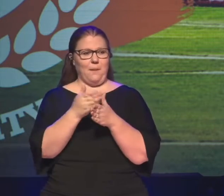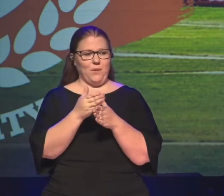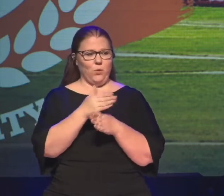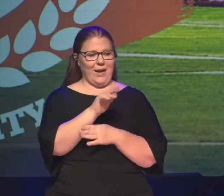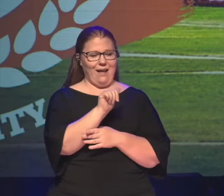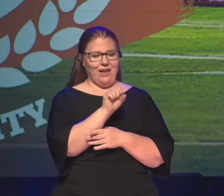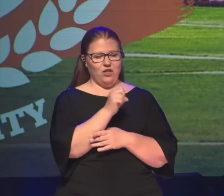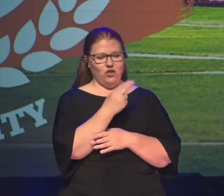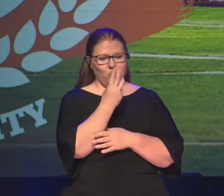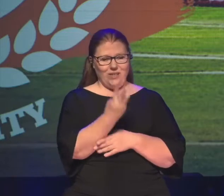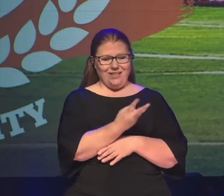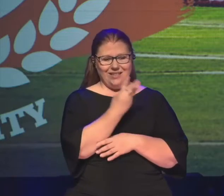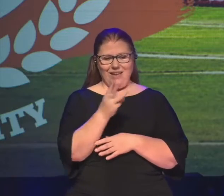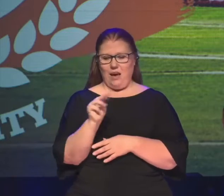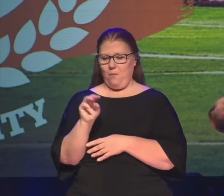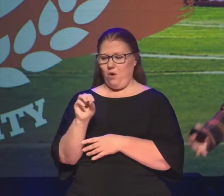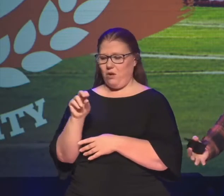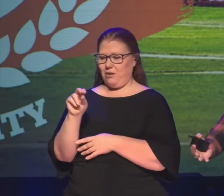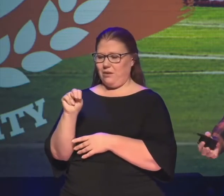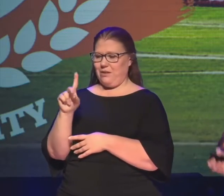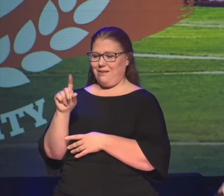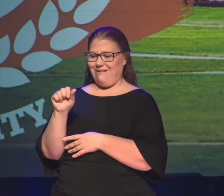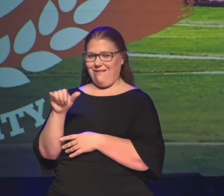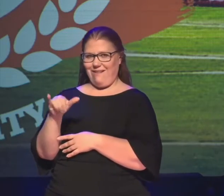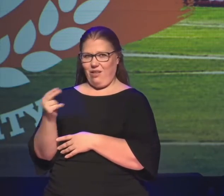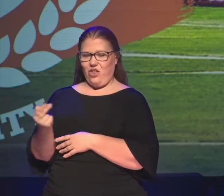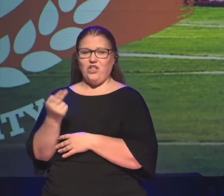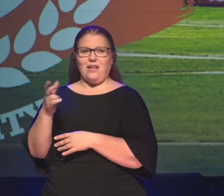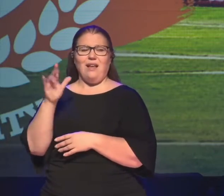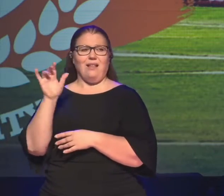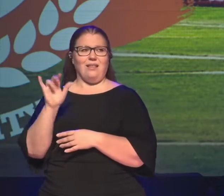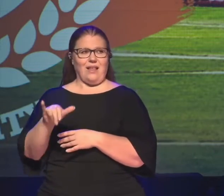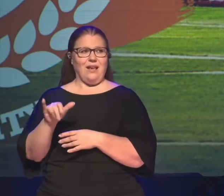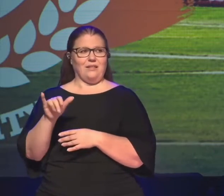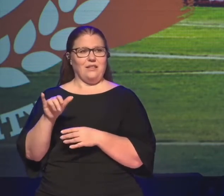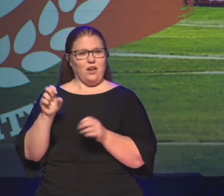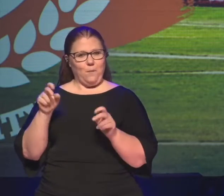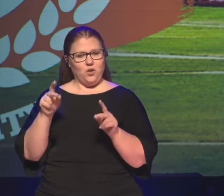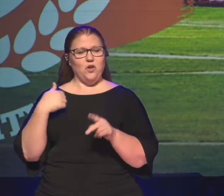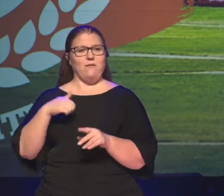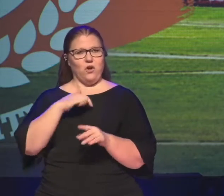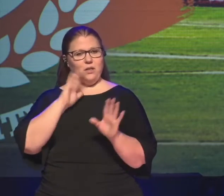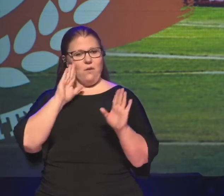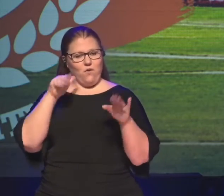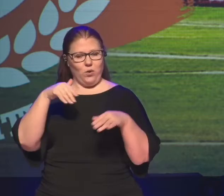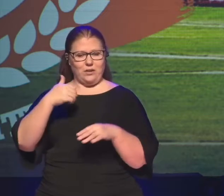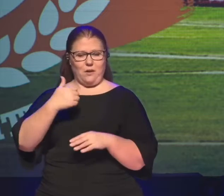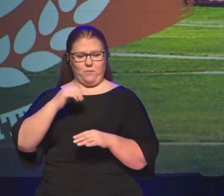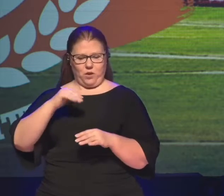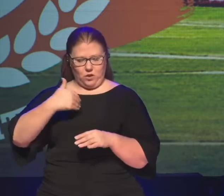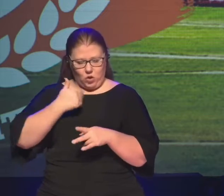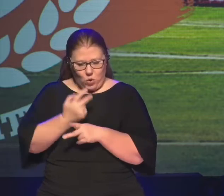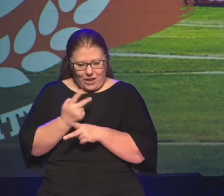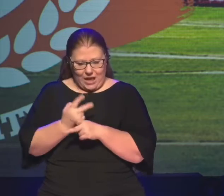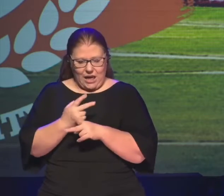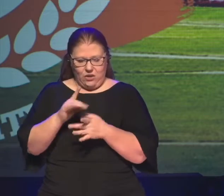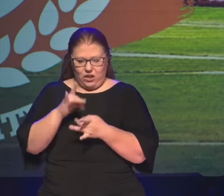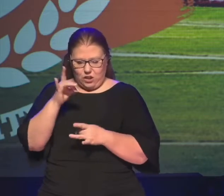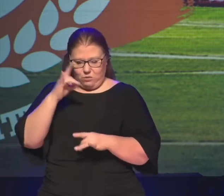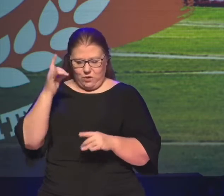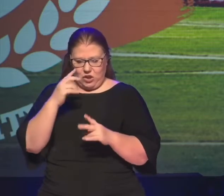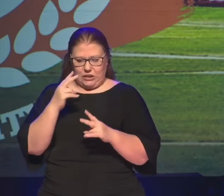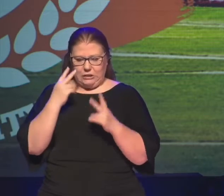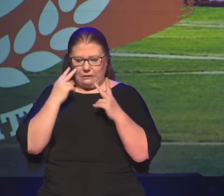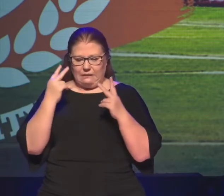Ash Wednesday and Maundy Thursday. It's a 40-day period. It's an opportunity for us to really focus in on our soul care, spiritual reflections, a time